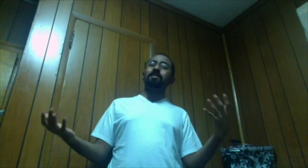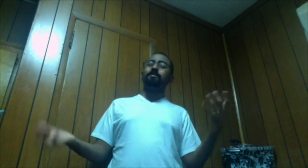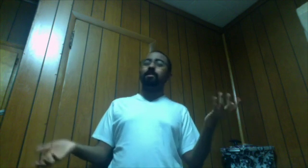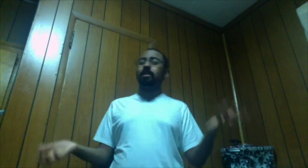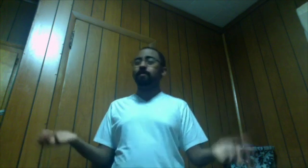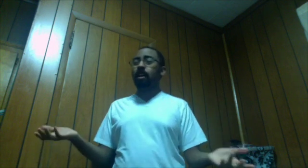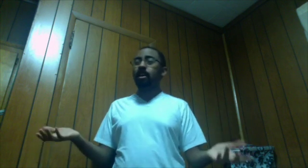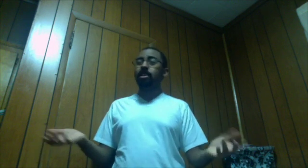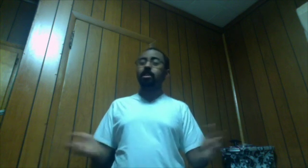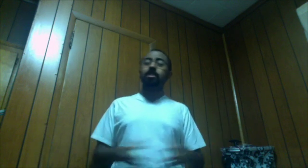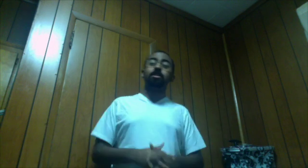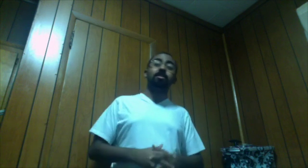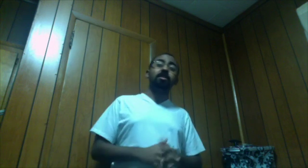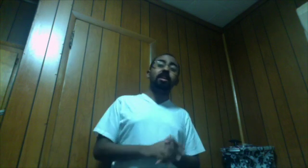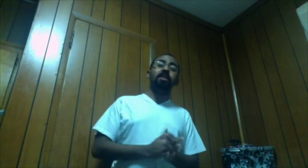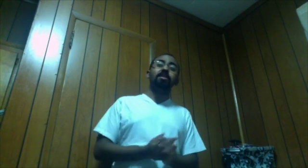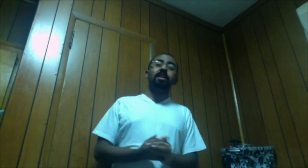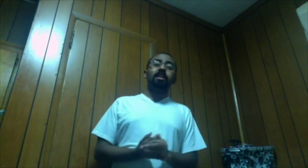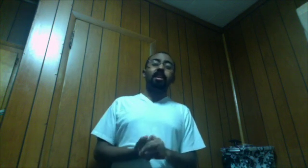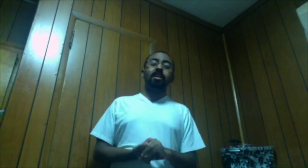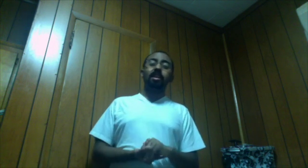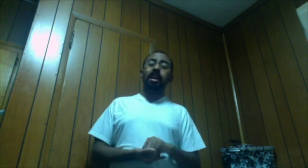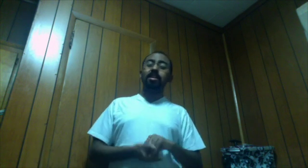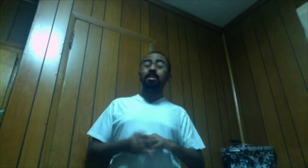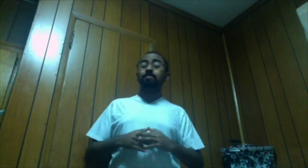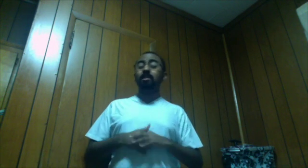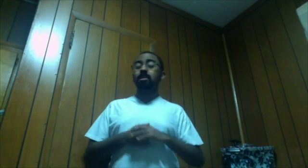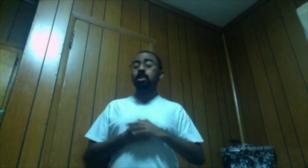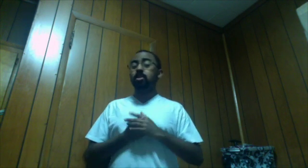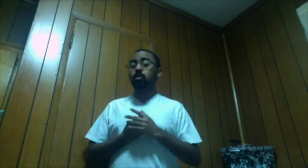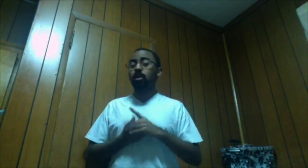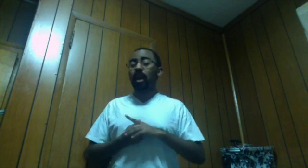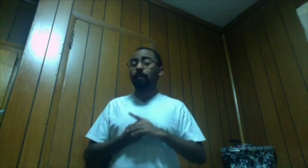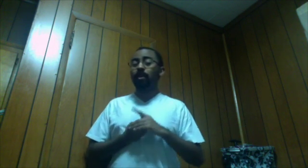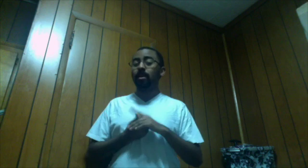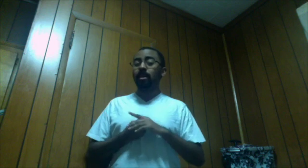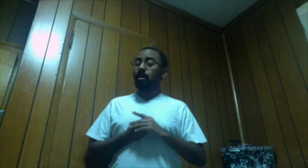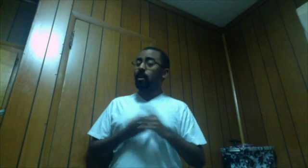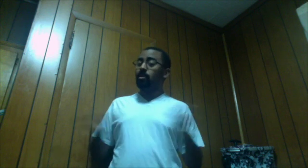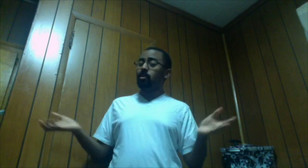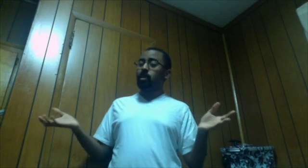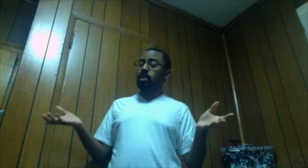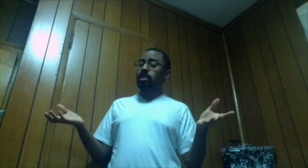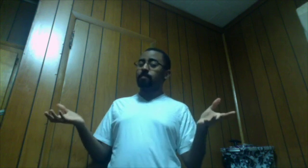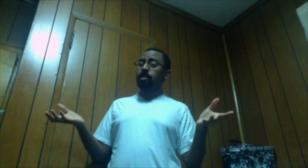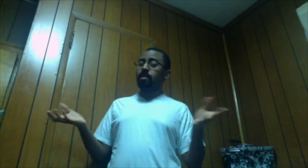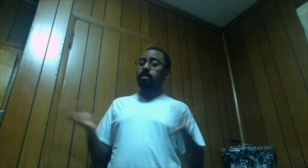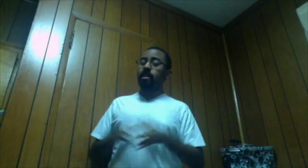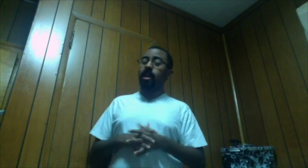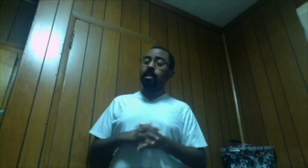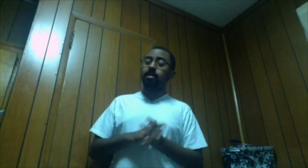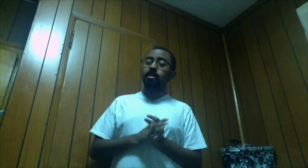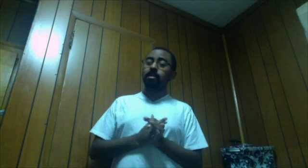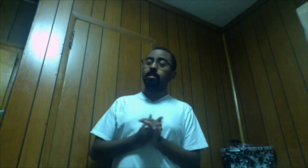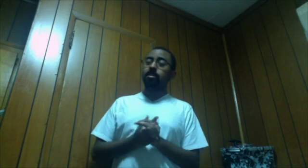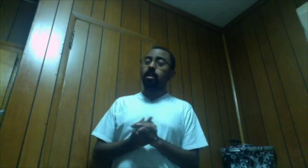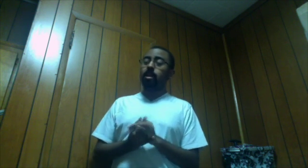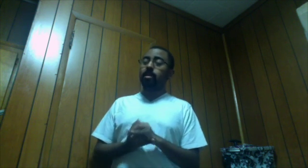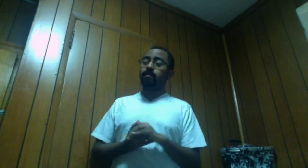Freaky Friday shit. It turns out that he has the ability to copy other witches' abilities. And there's a